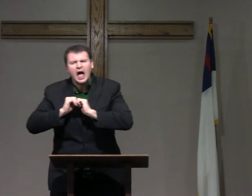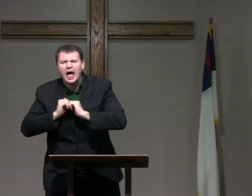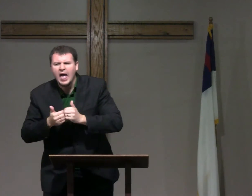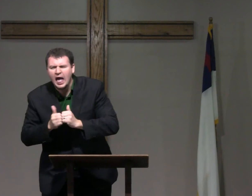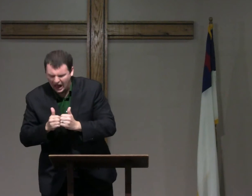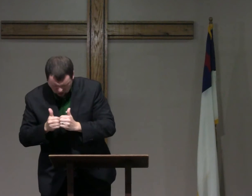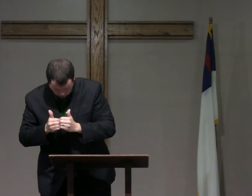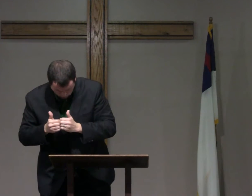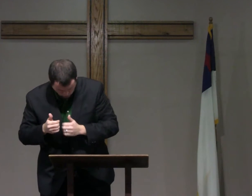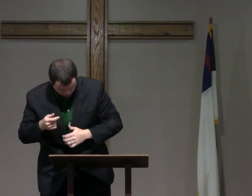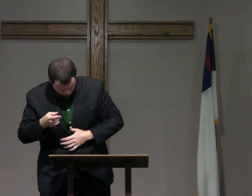How?